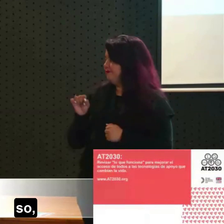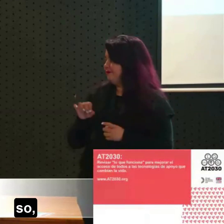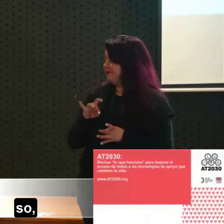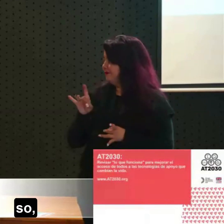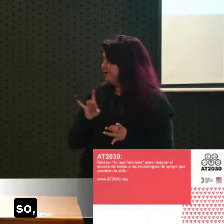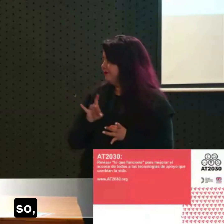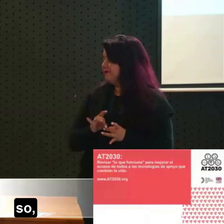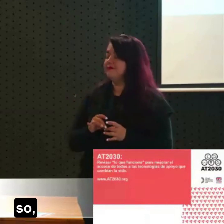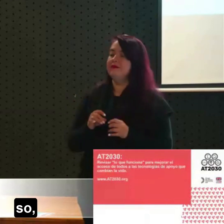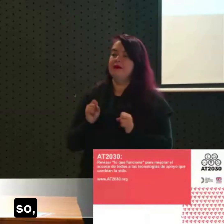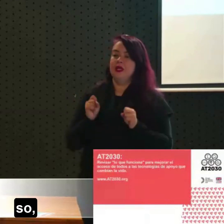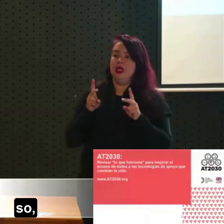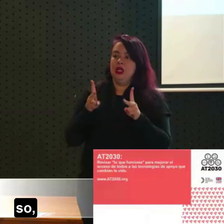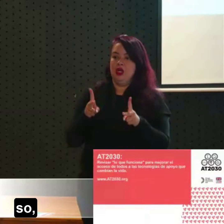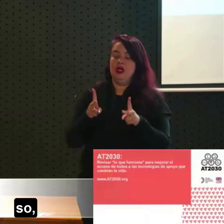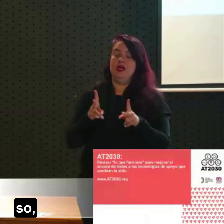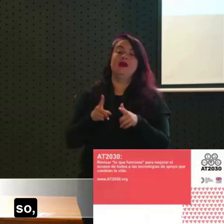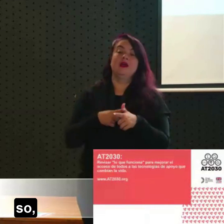Muy bien.